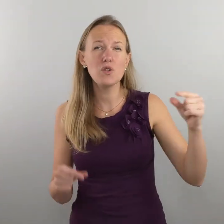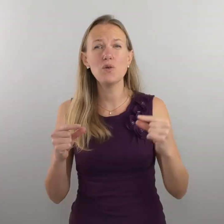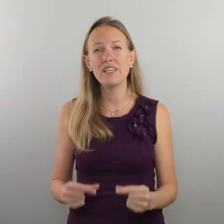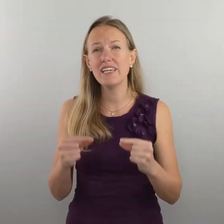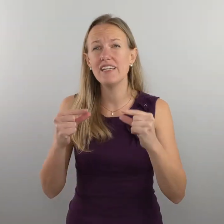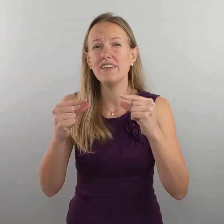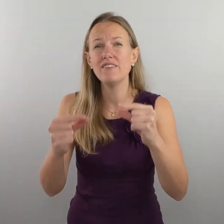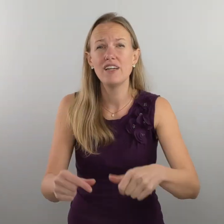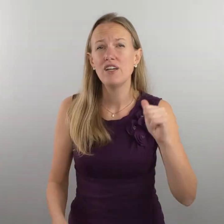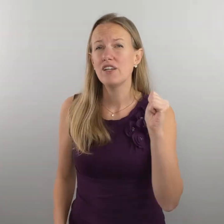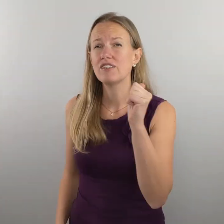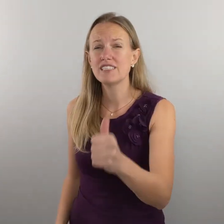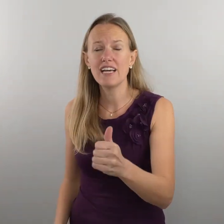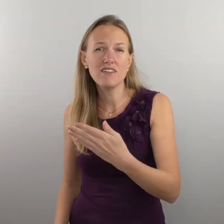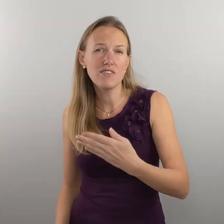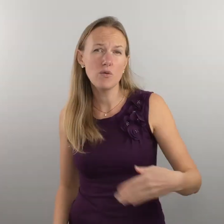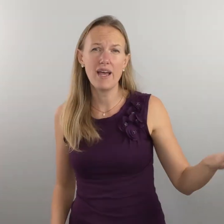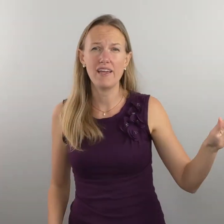you give yourself away.